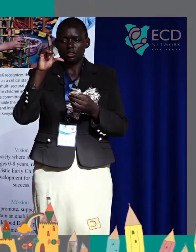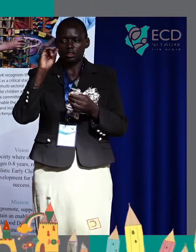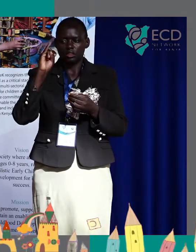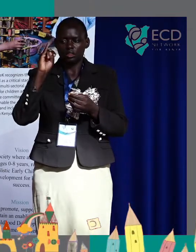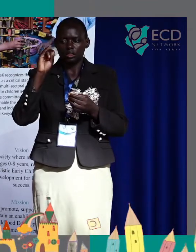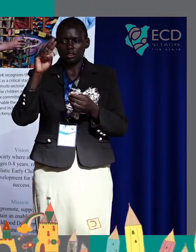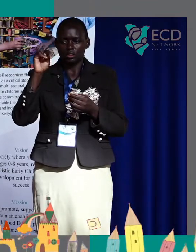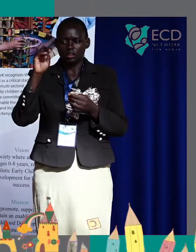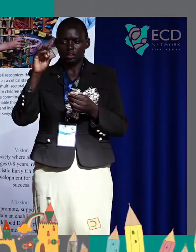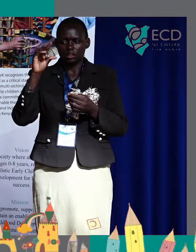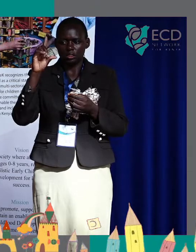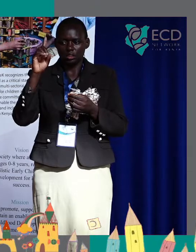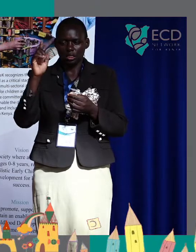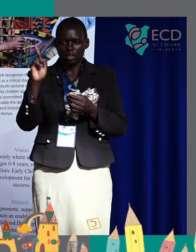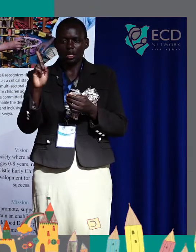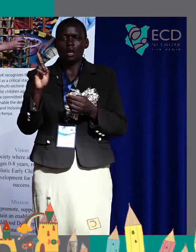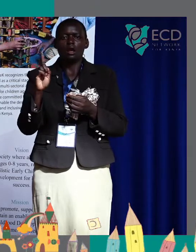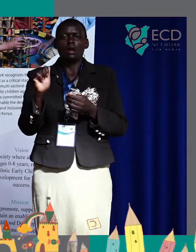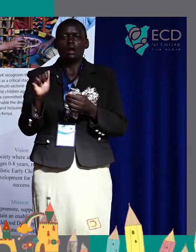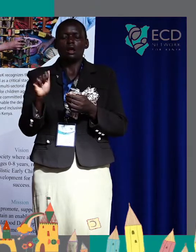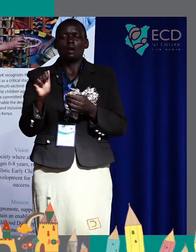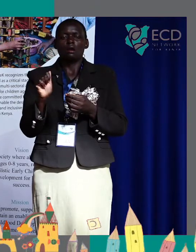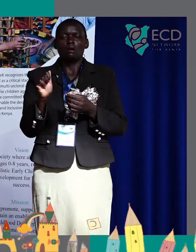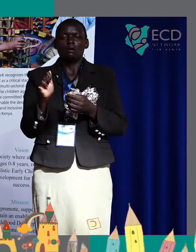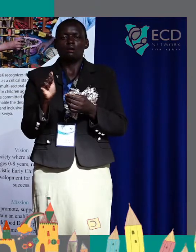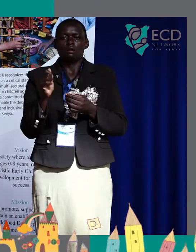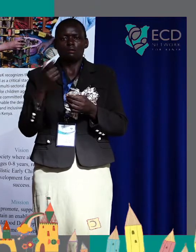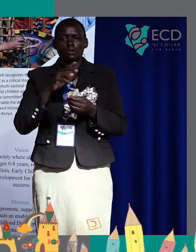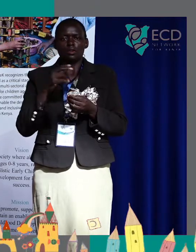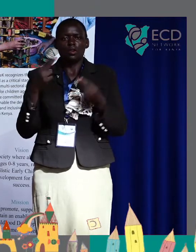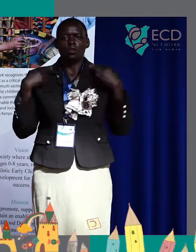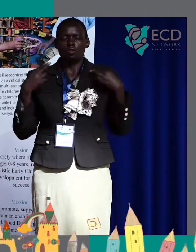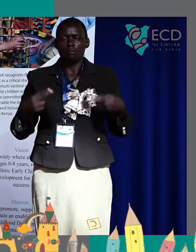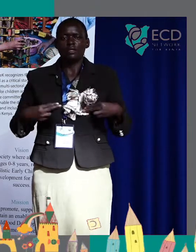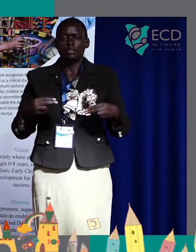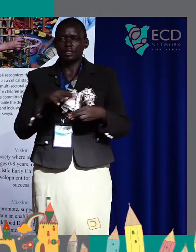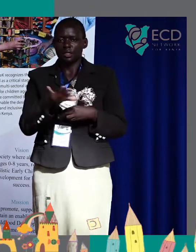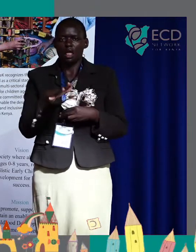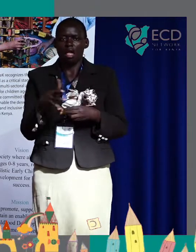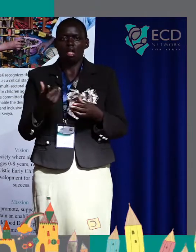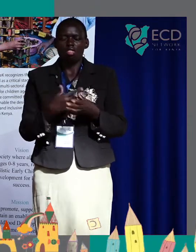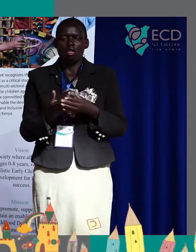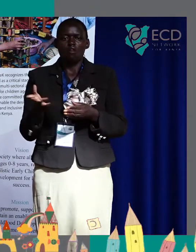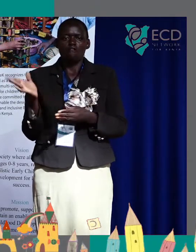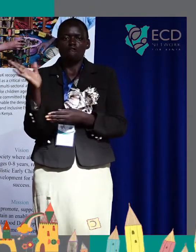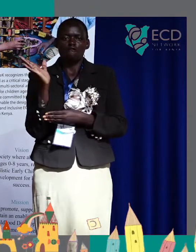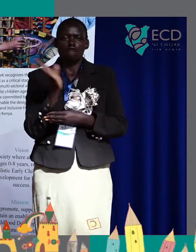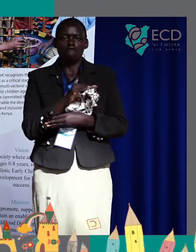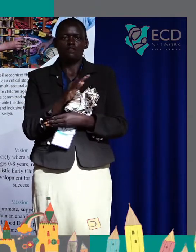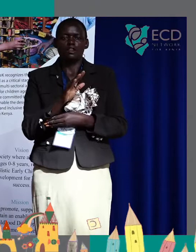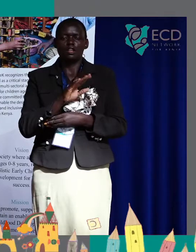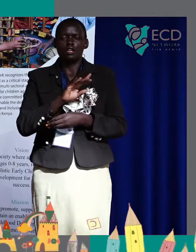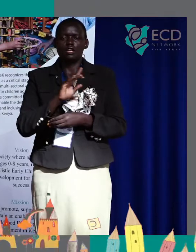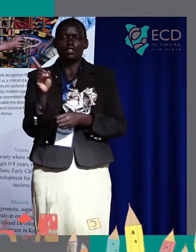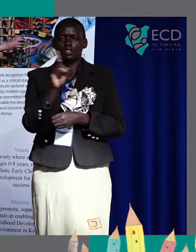of UNICEF, and it will be on childcare in humanitarian settings. And we will close our day at